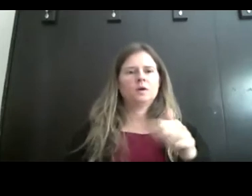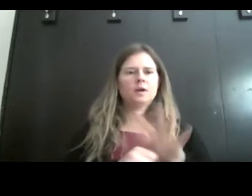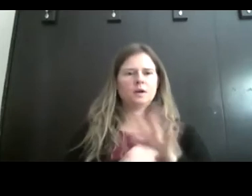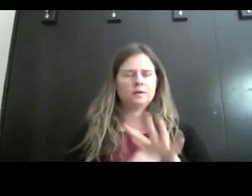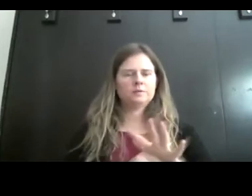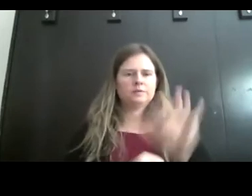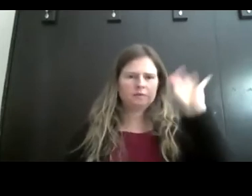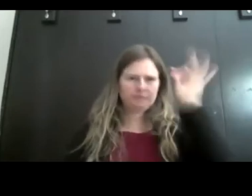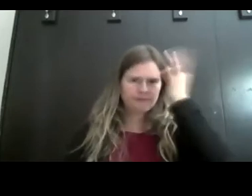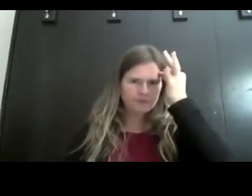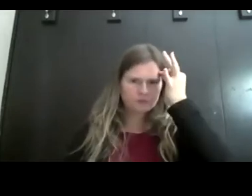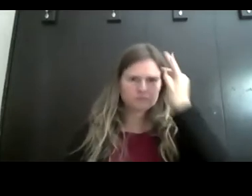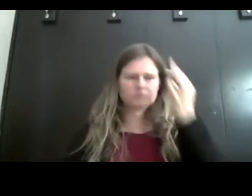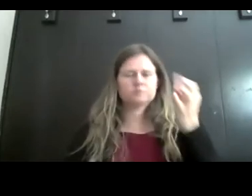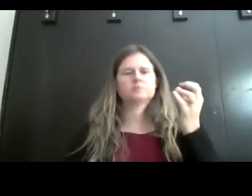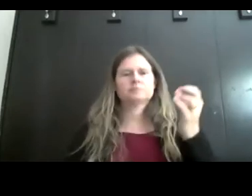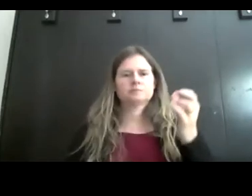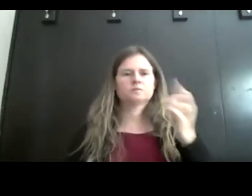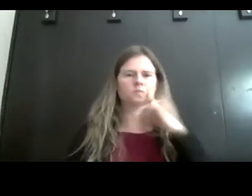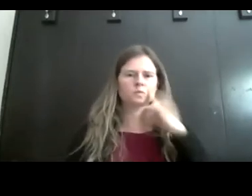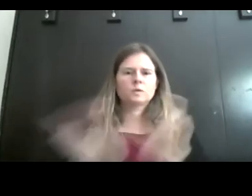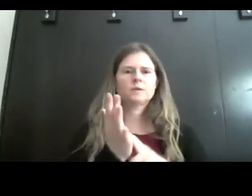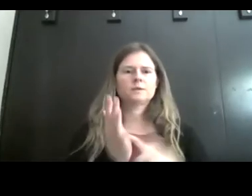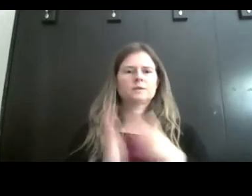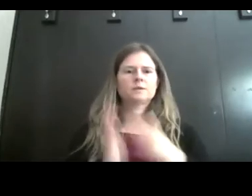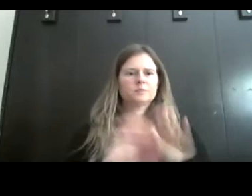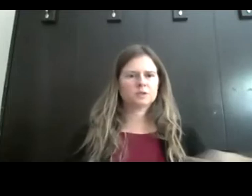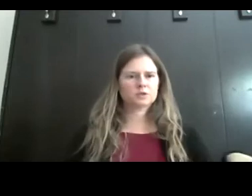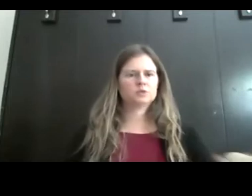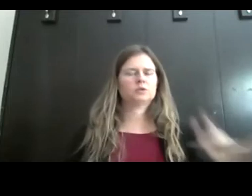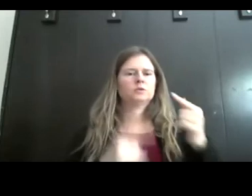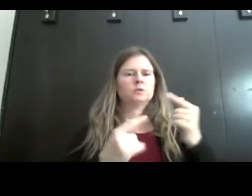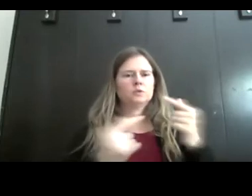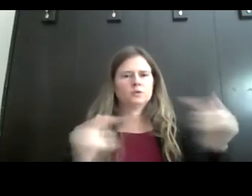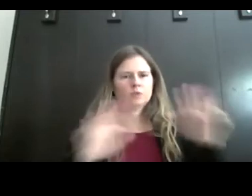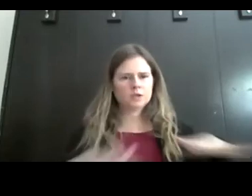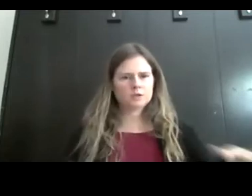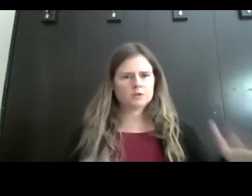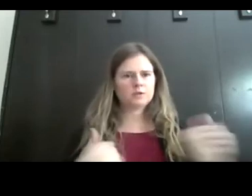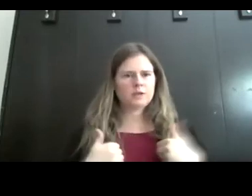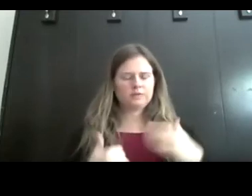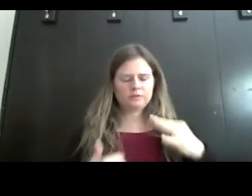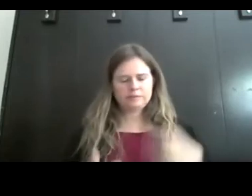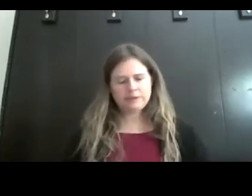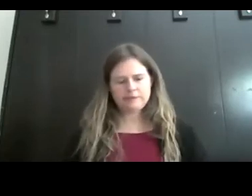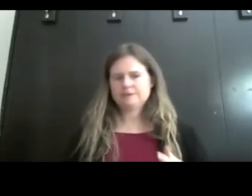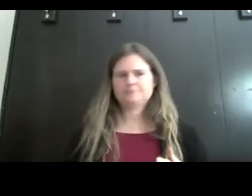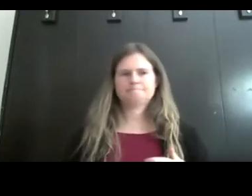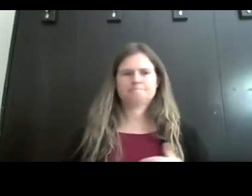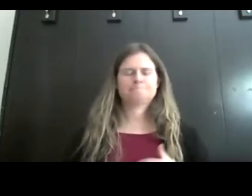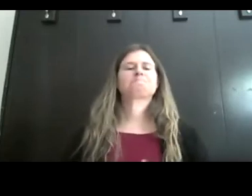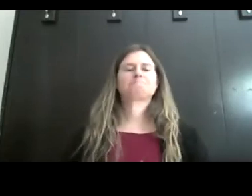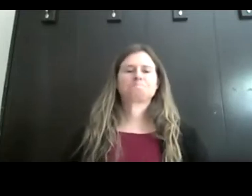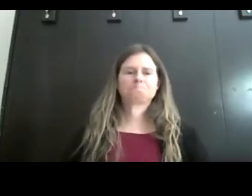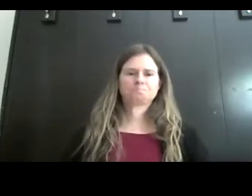recognition so that my kids and grandson will have some benefits that I will never have. And